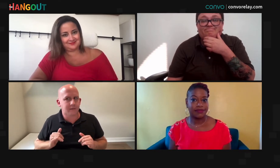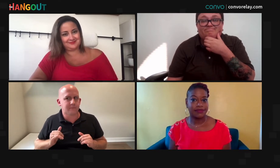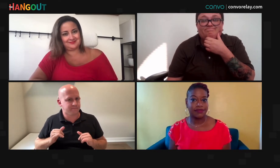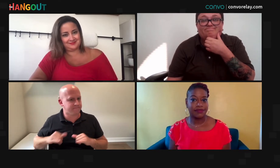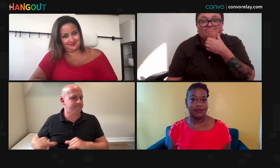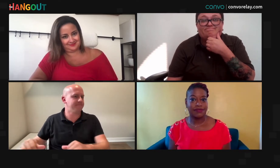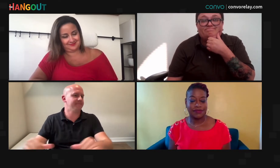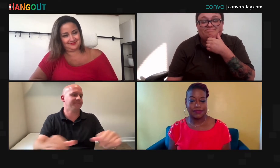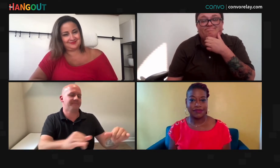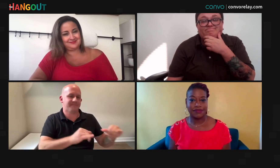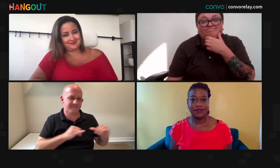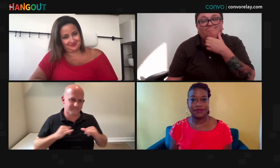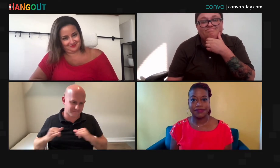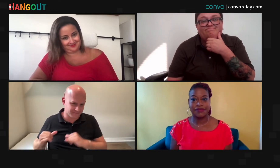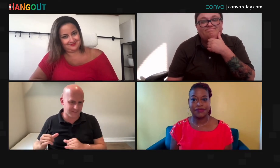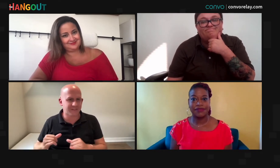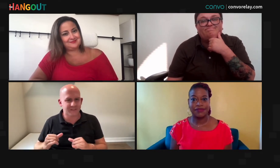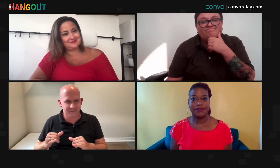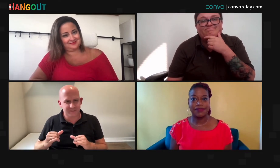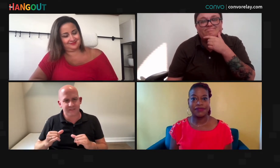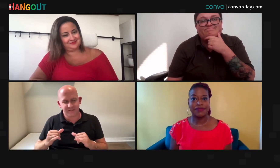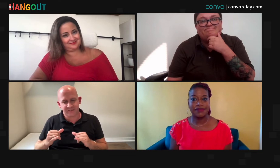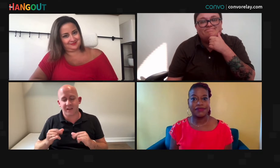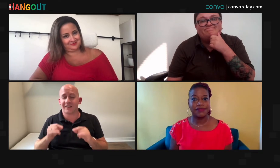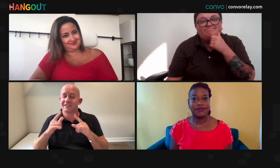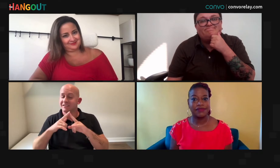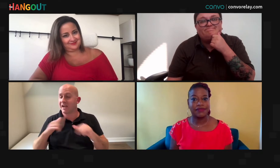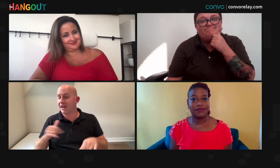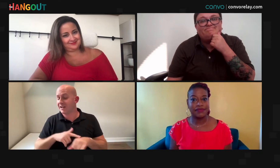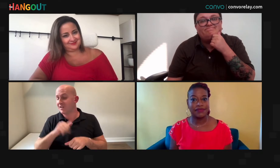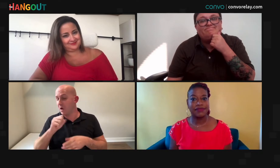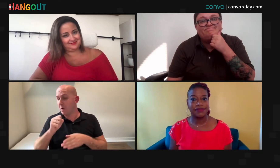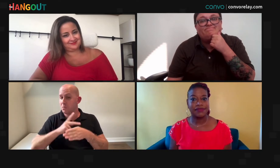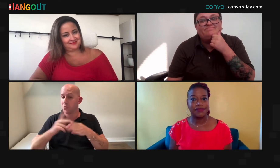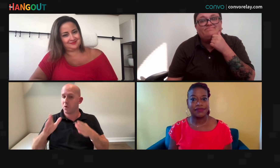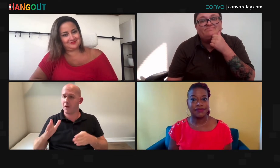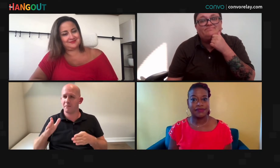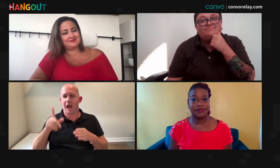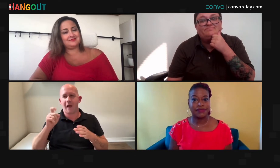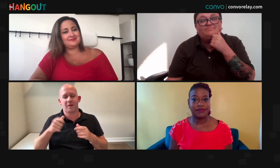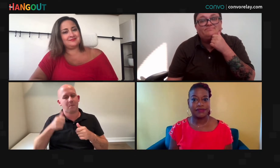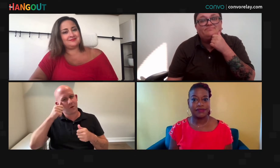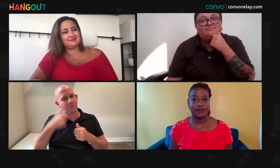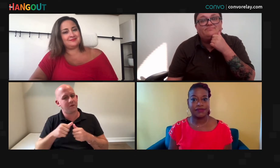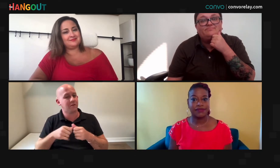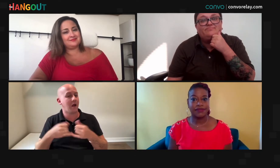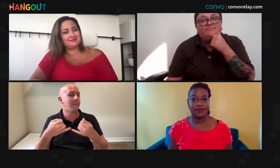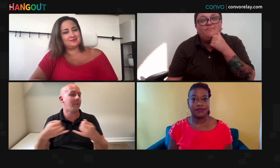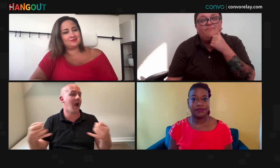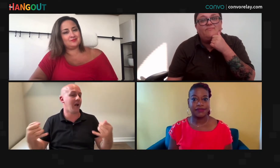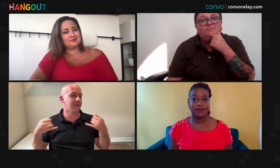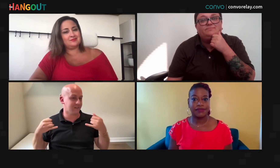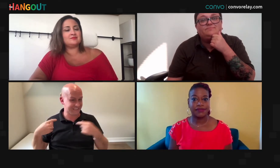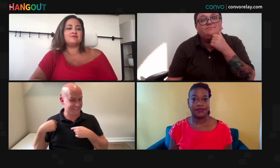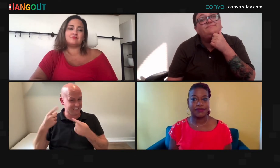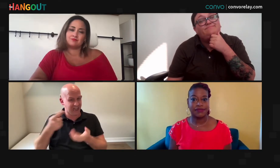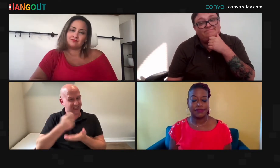important for us to be able to understand that we are all one and the same. At the same time, as a professional, we have to remember that there